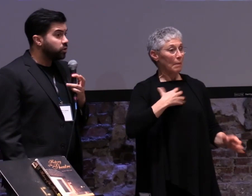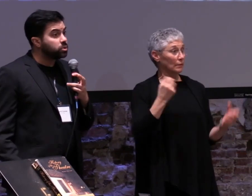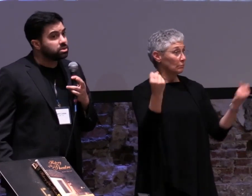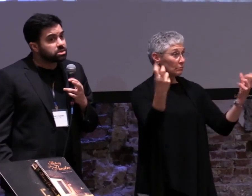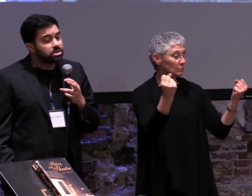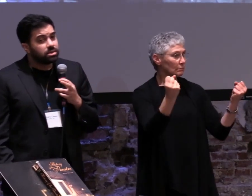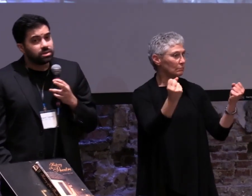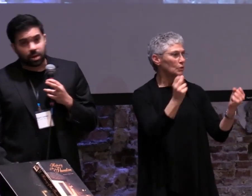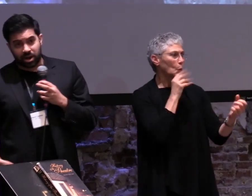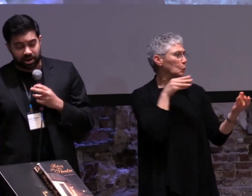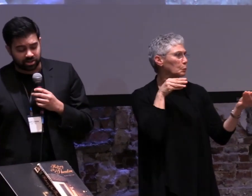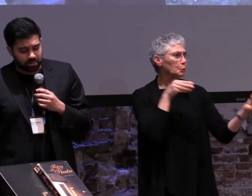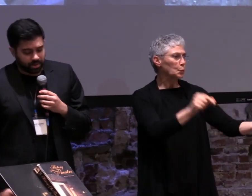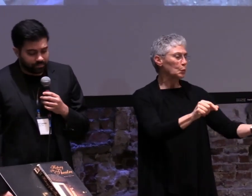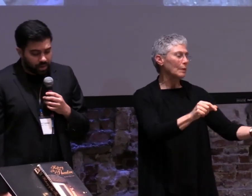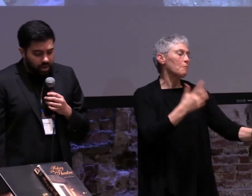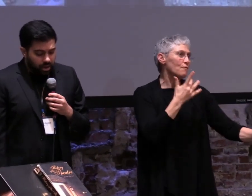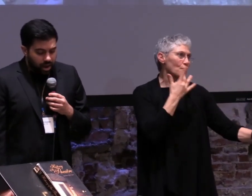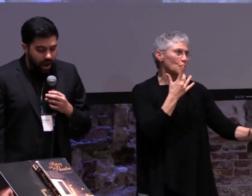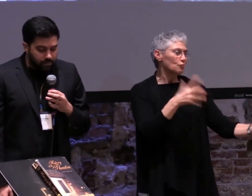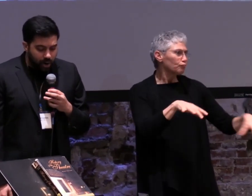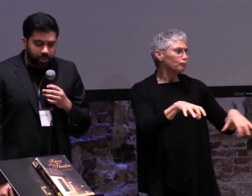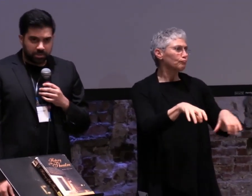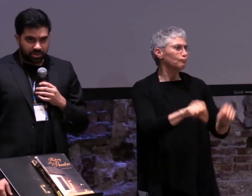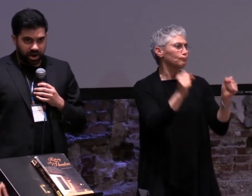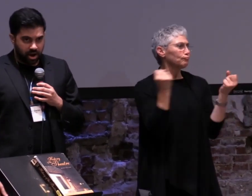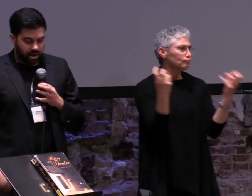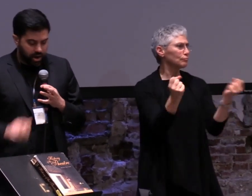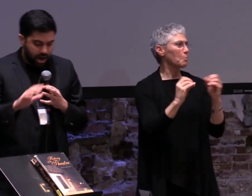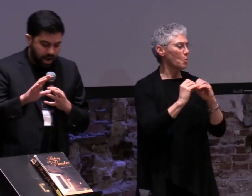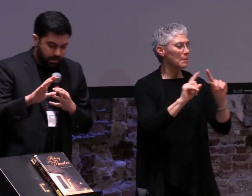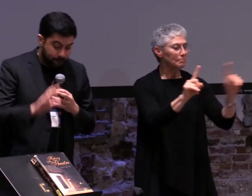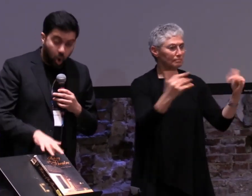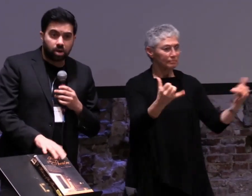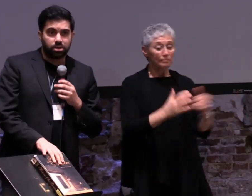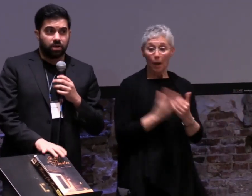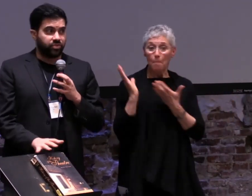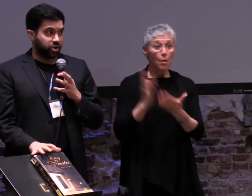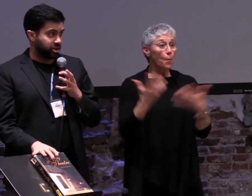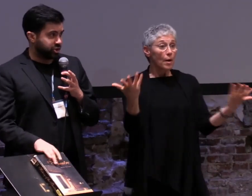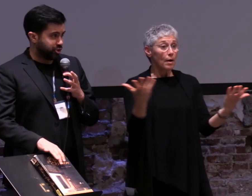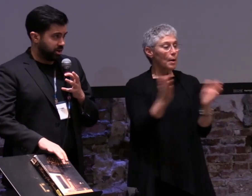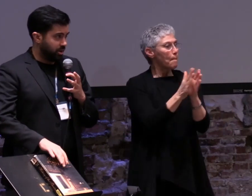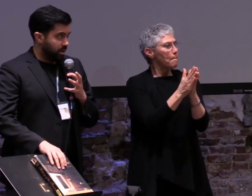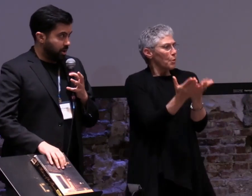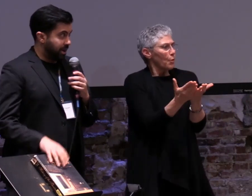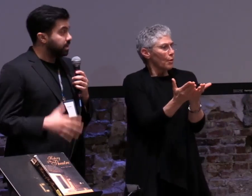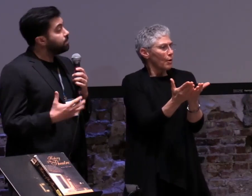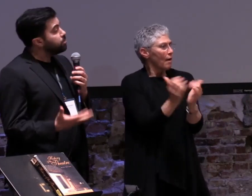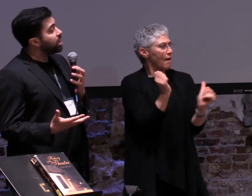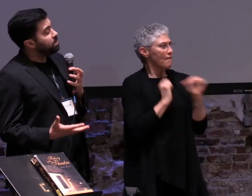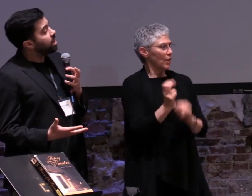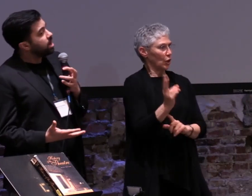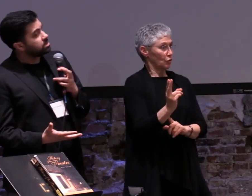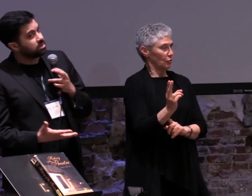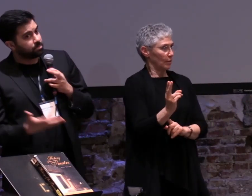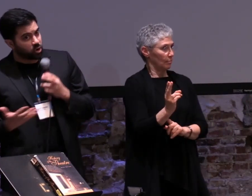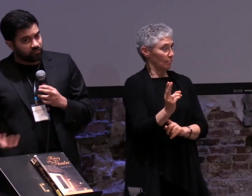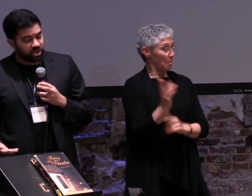fluent as I would like it to be. I brought with me today a book of theater history, but I didn't bring it because it is a book of theater